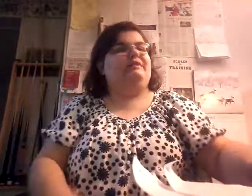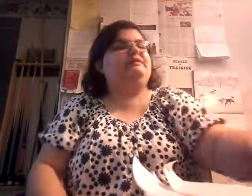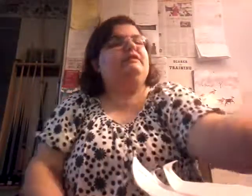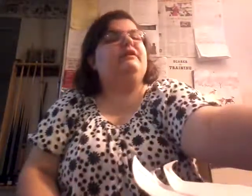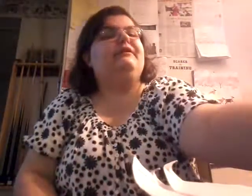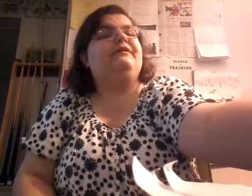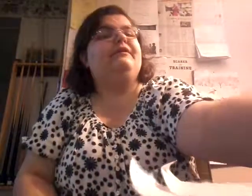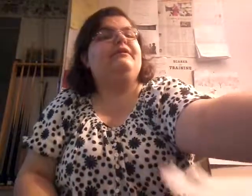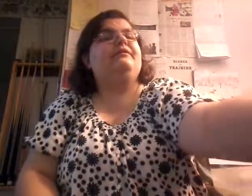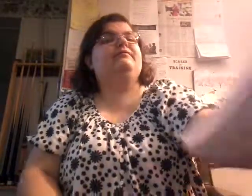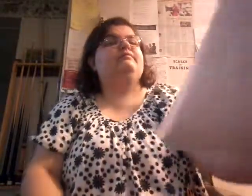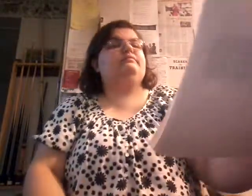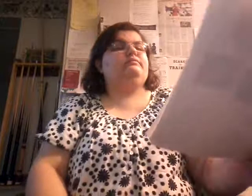once. I